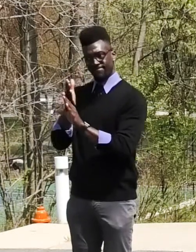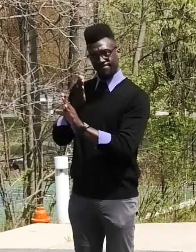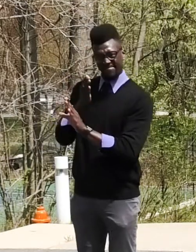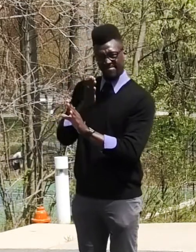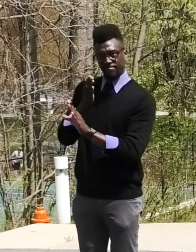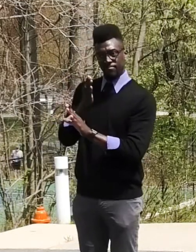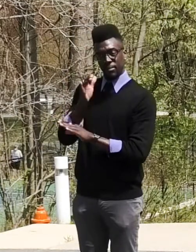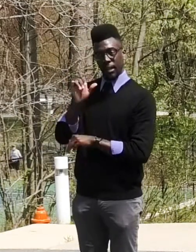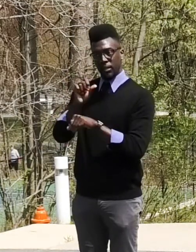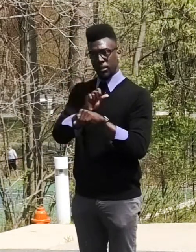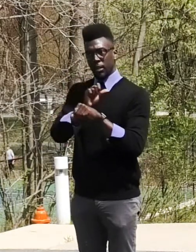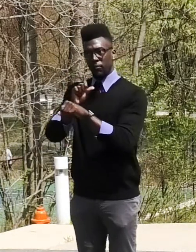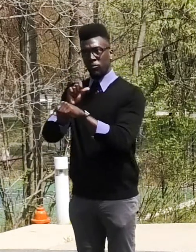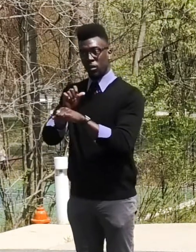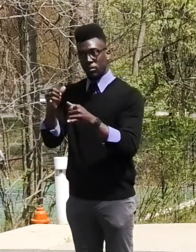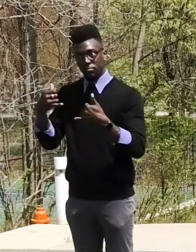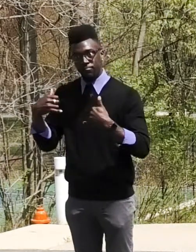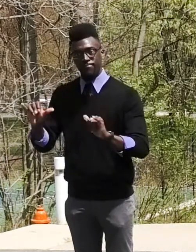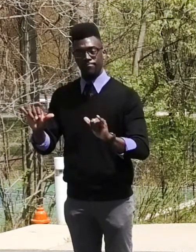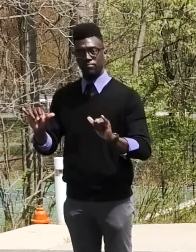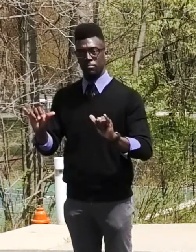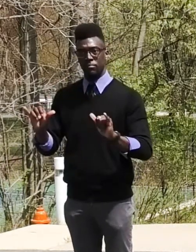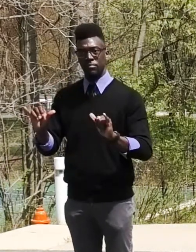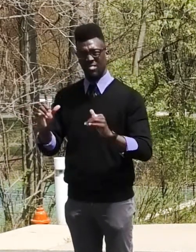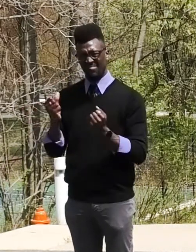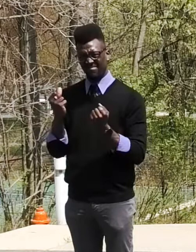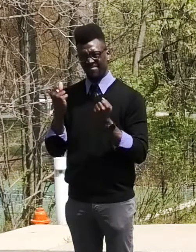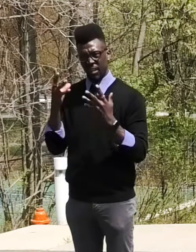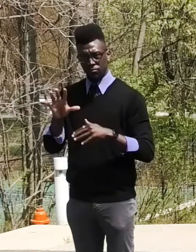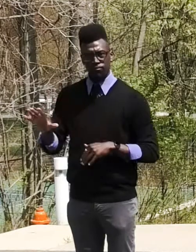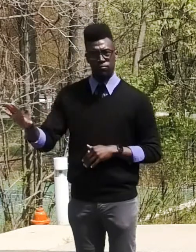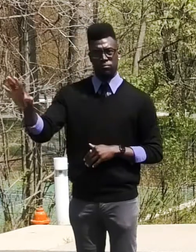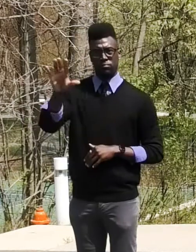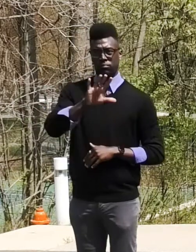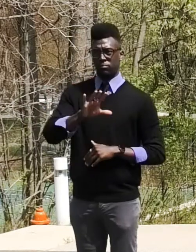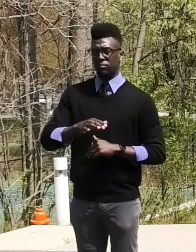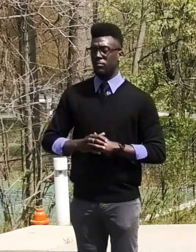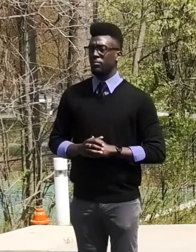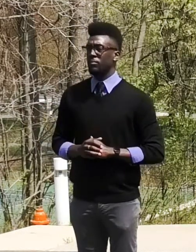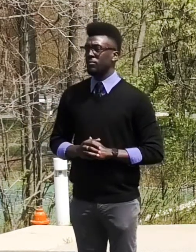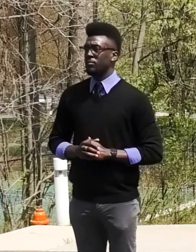slavery remained untouched in many areas around our nation.